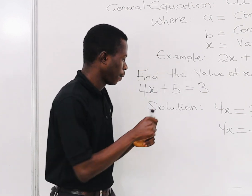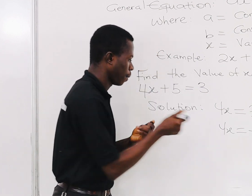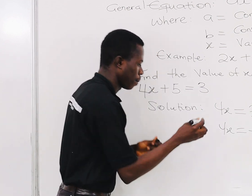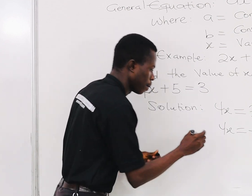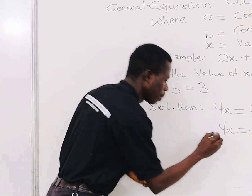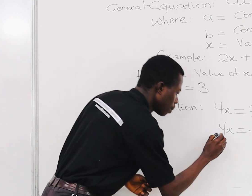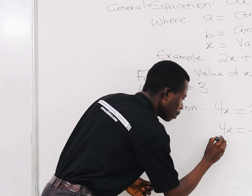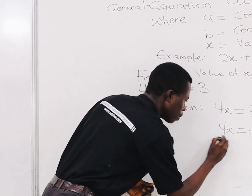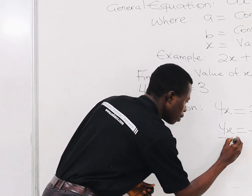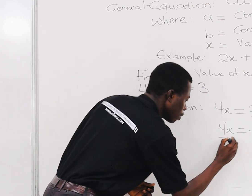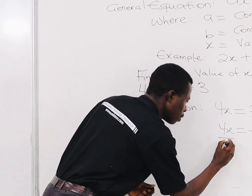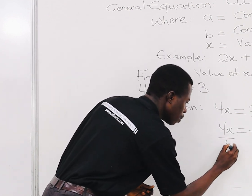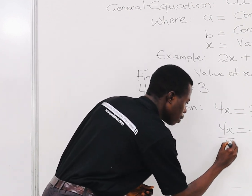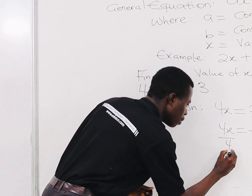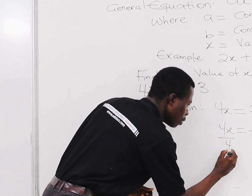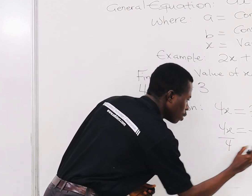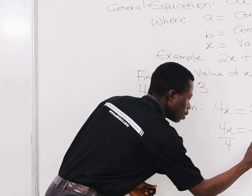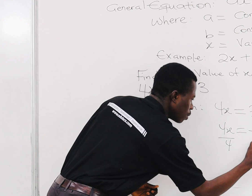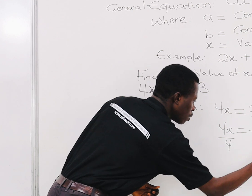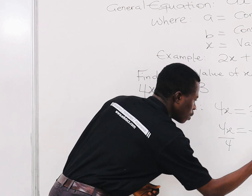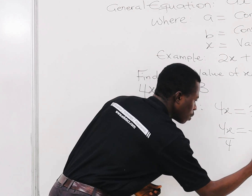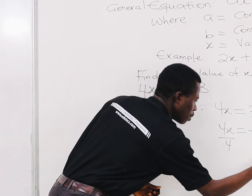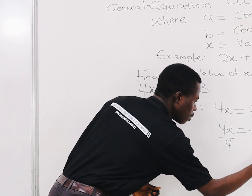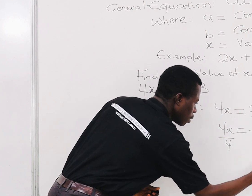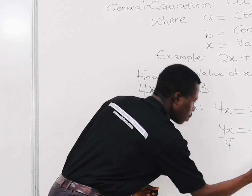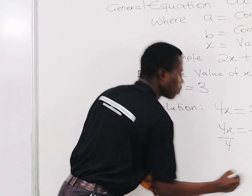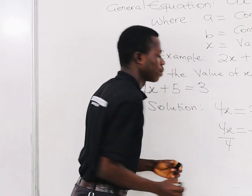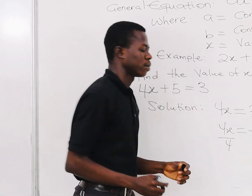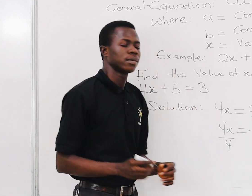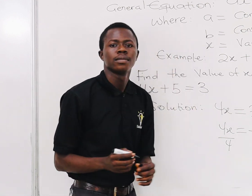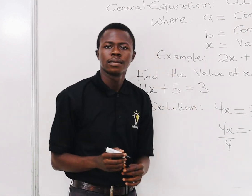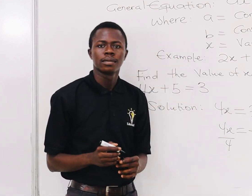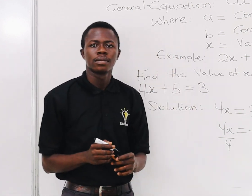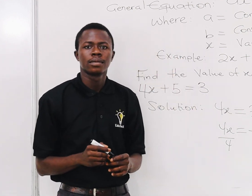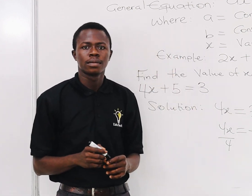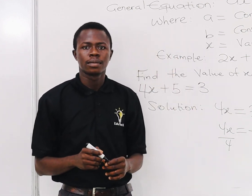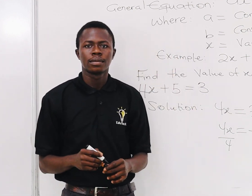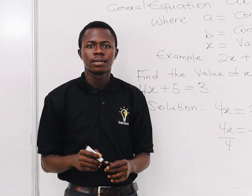So let's try it. So we divide both sides by 4, since 4 is a coefficient of x.